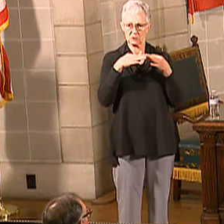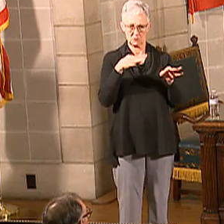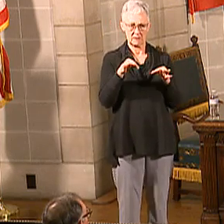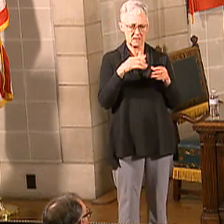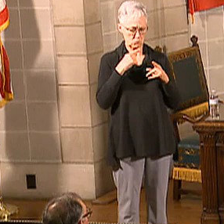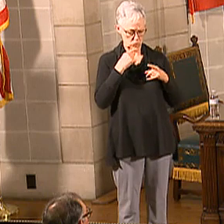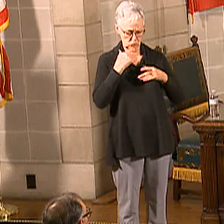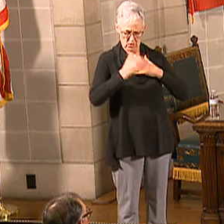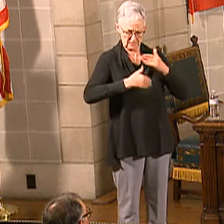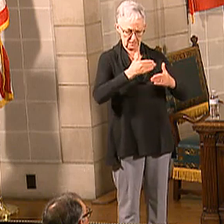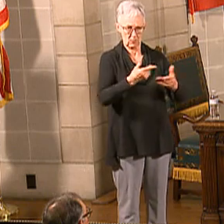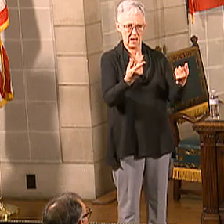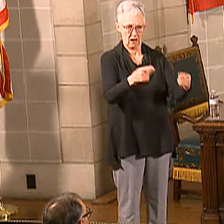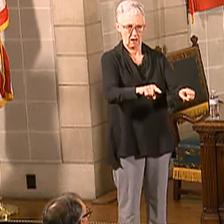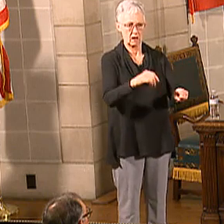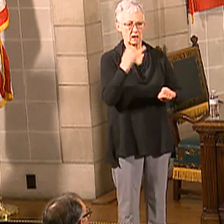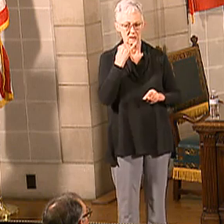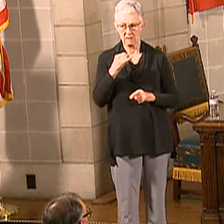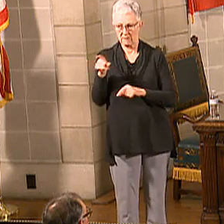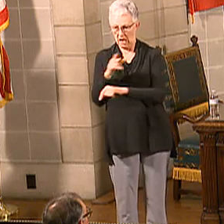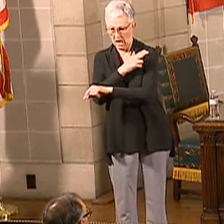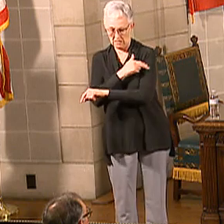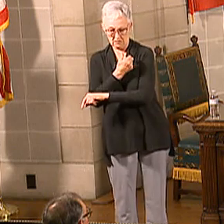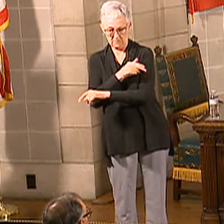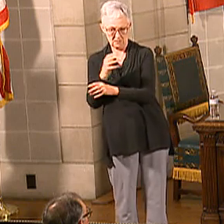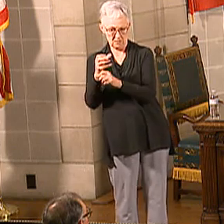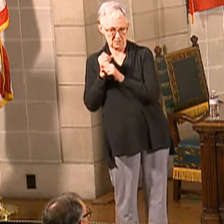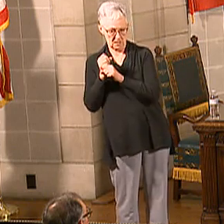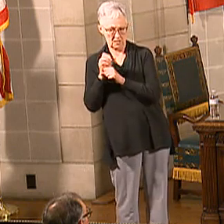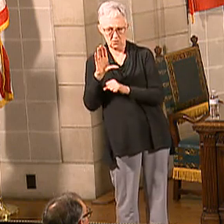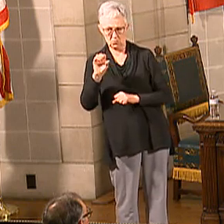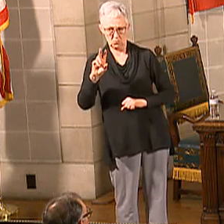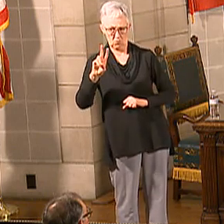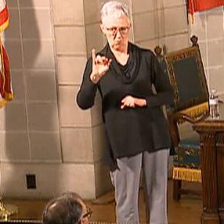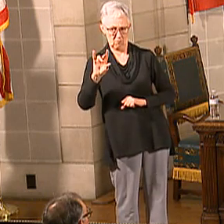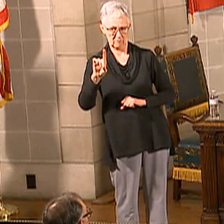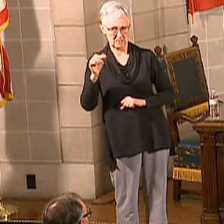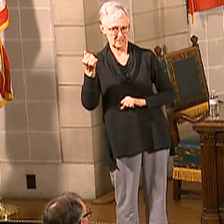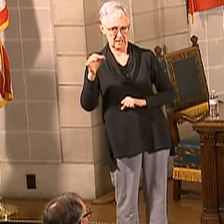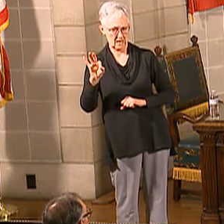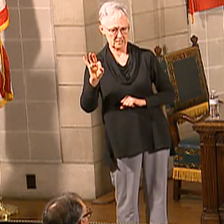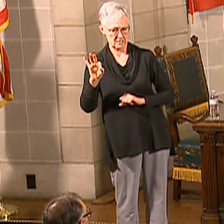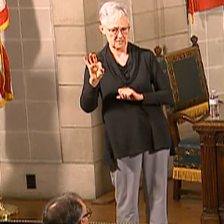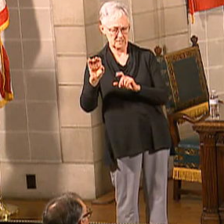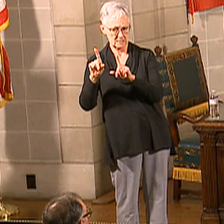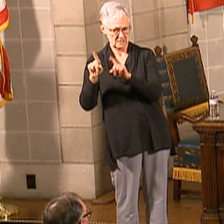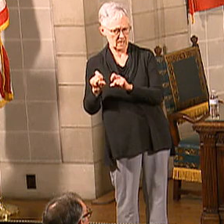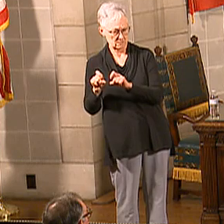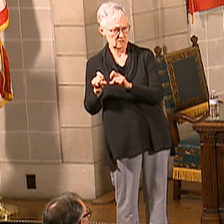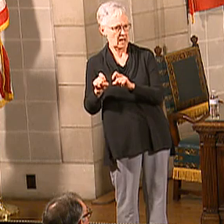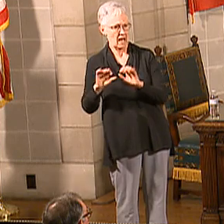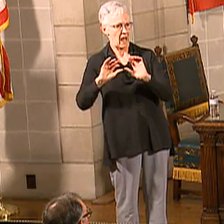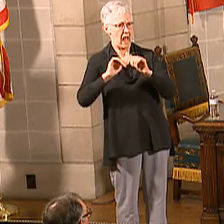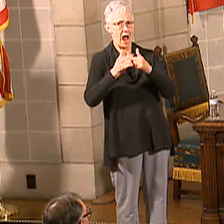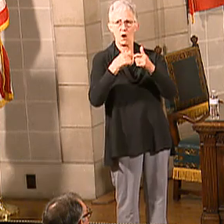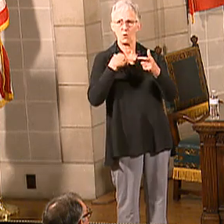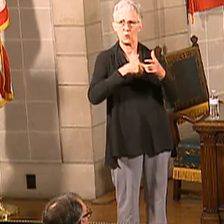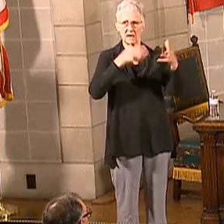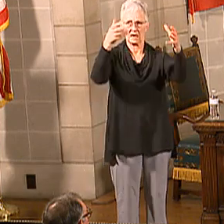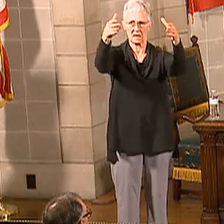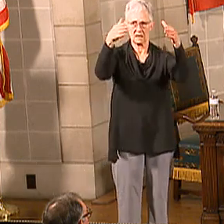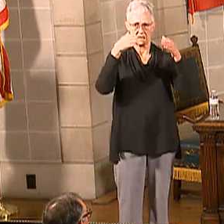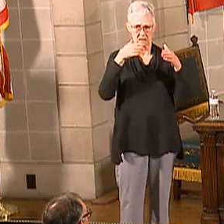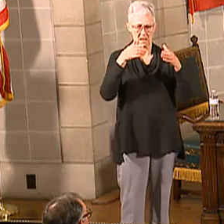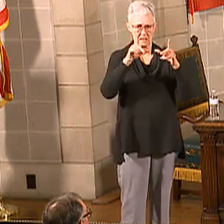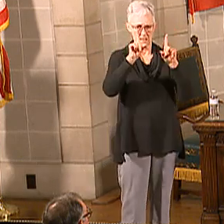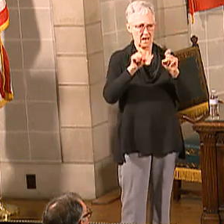test? Is the state involved, or can providers get tests on their own? How are these tests divided out? What determines what number in each will be provided? So again, I'll